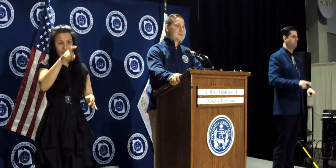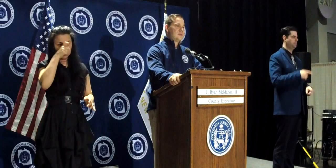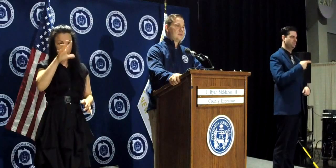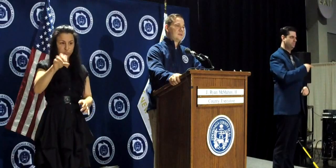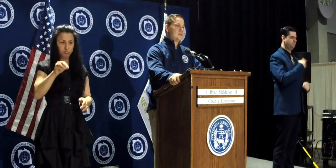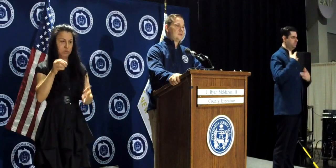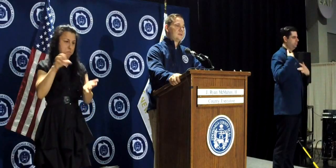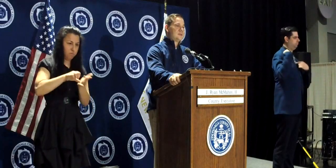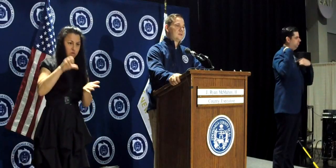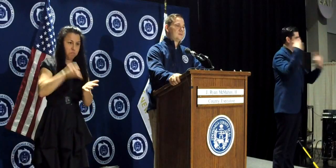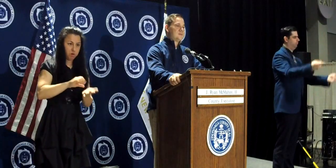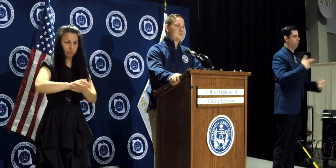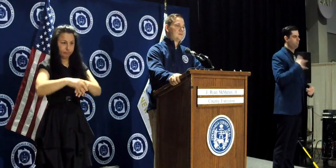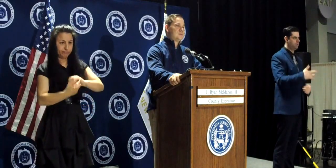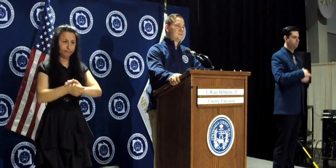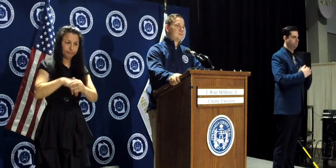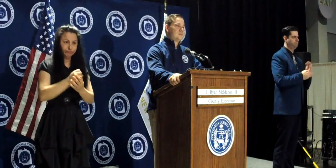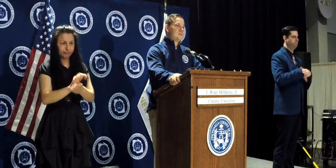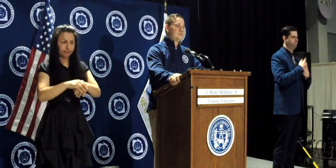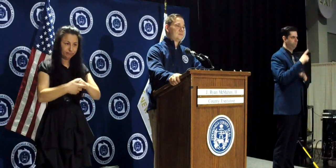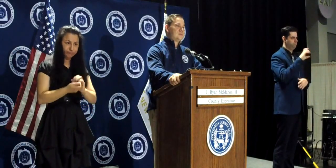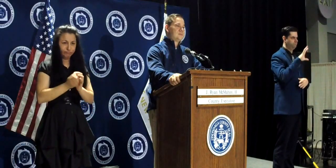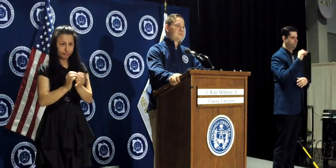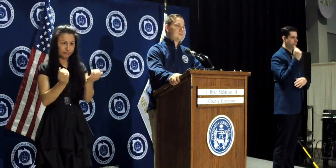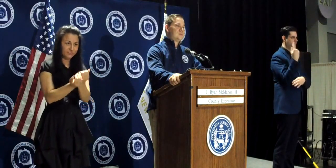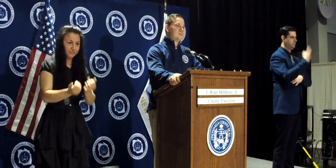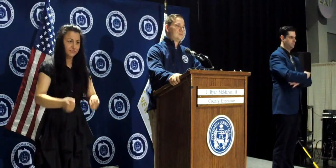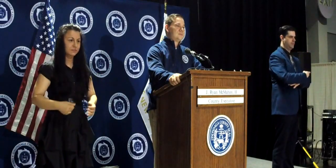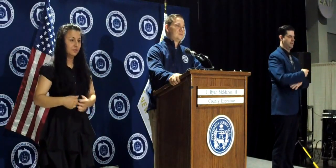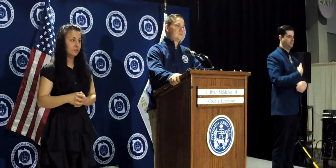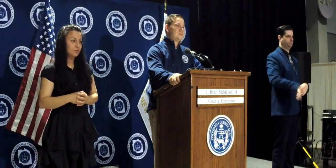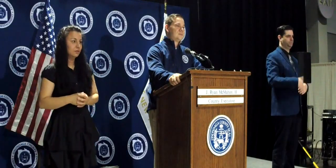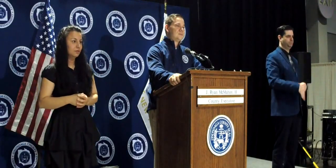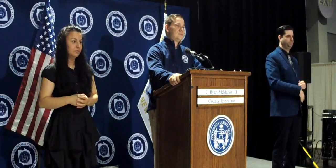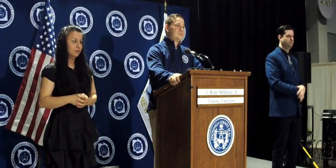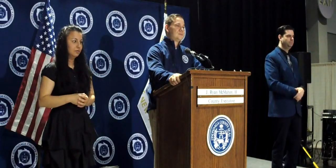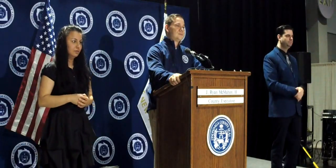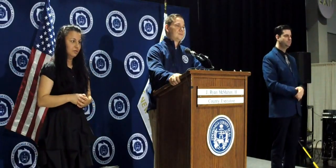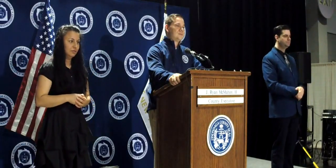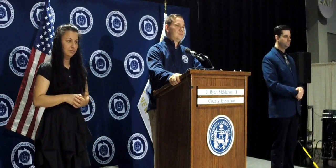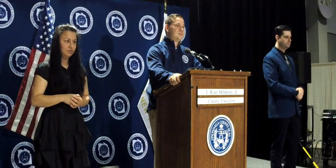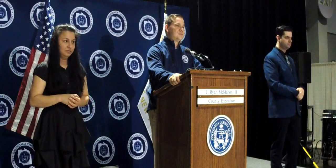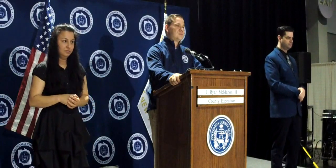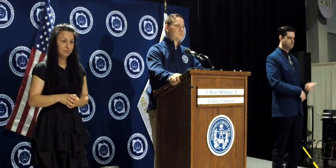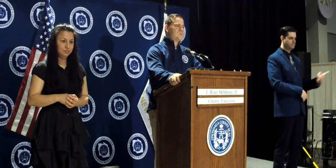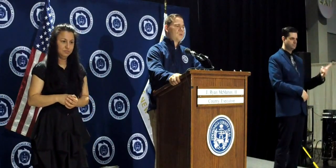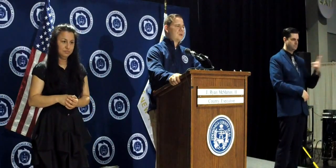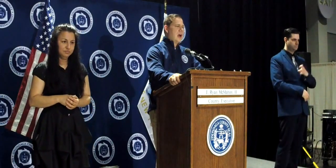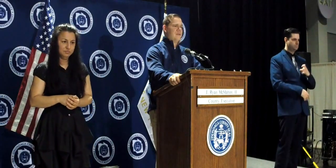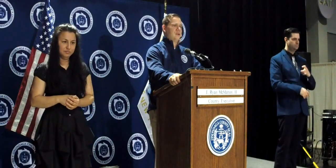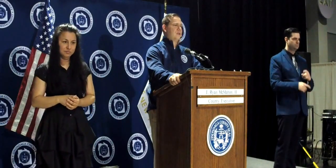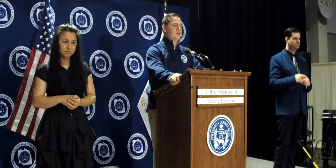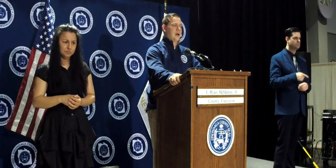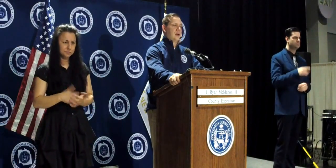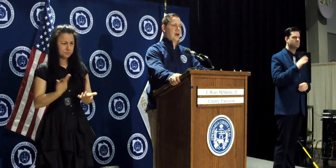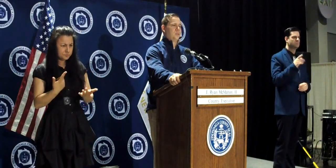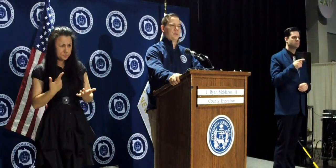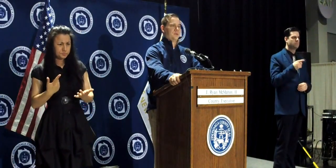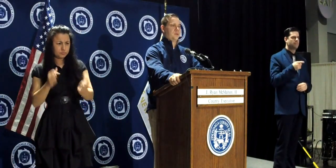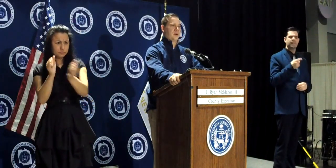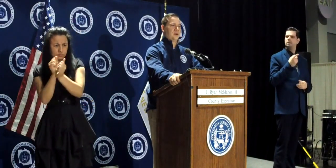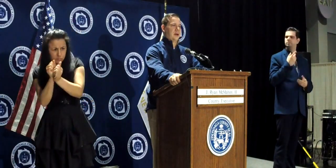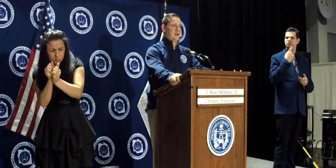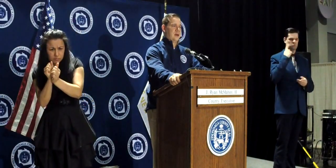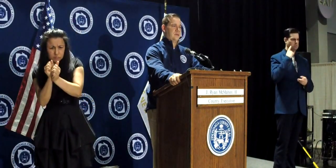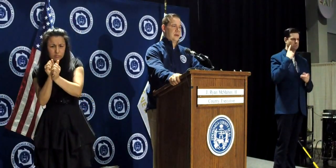I haven't heard any reports, but are there any confirmed cases in the jail system in the county? I haven't heard. I don't